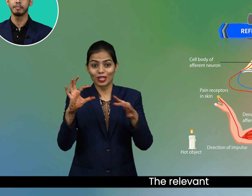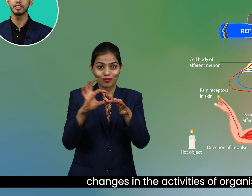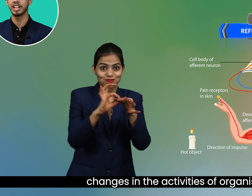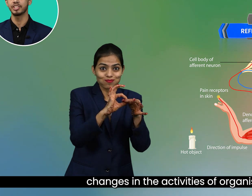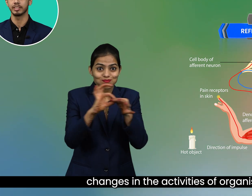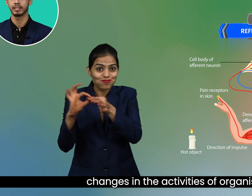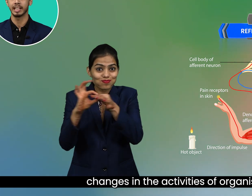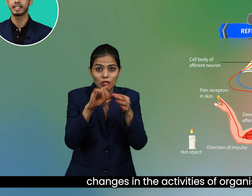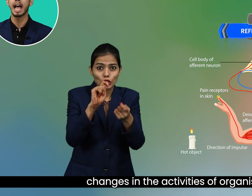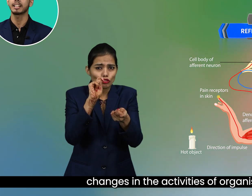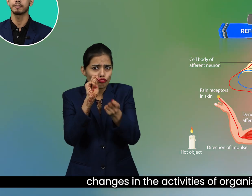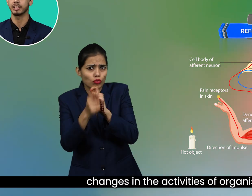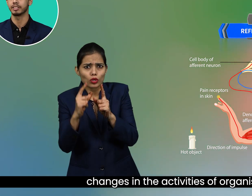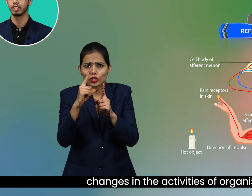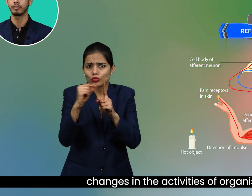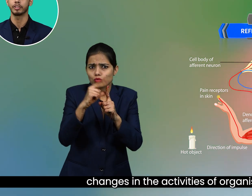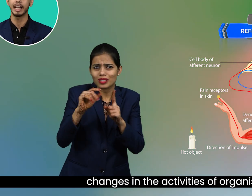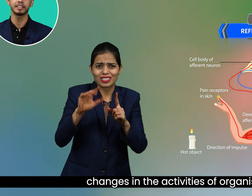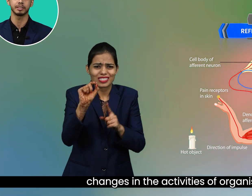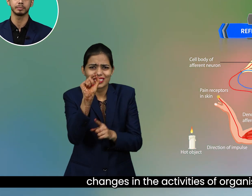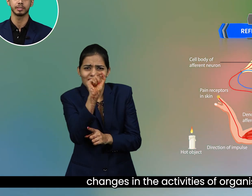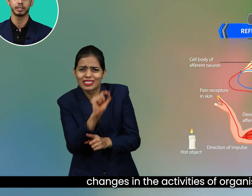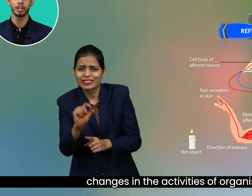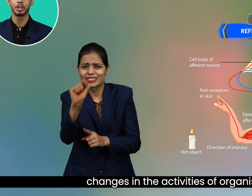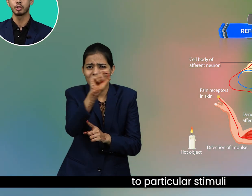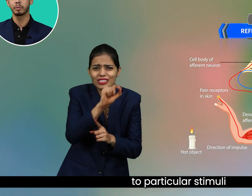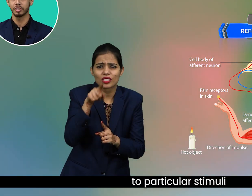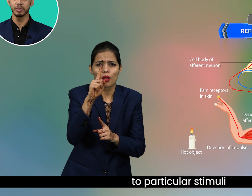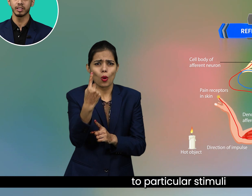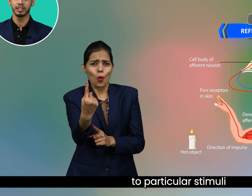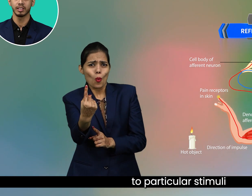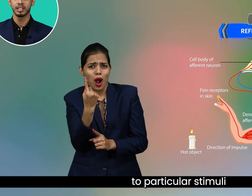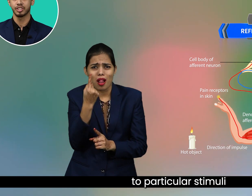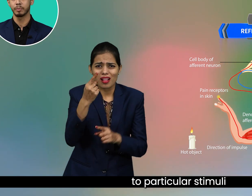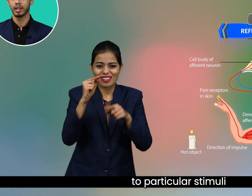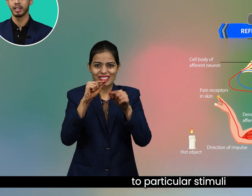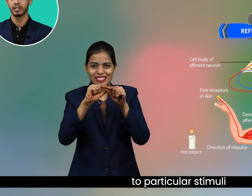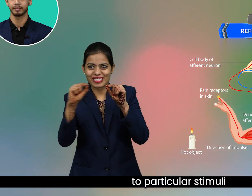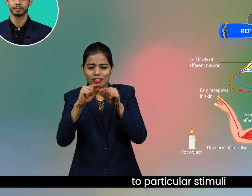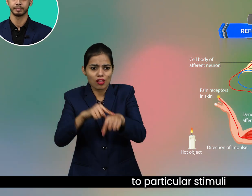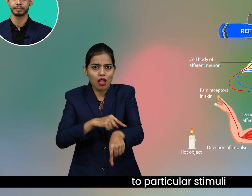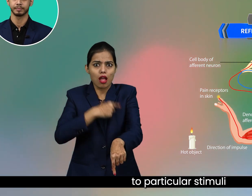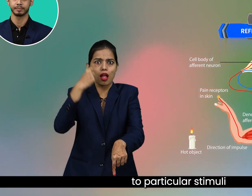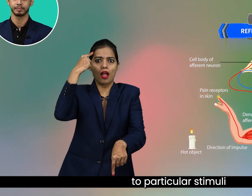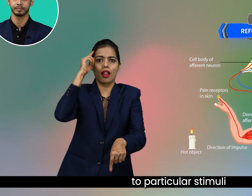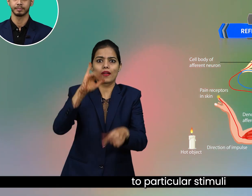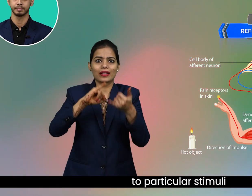The relevant changes in the activities of organisms to particular stimuli